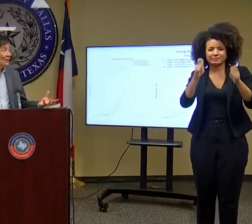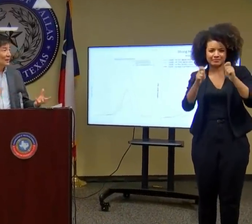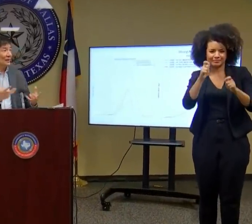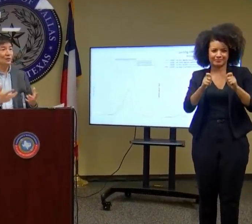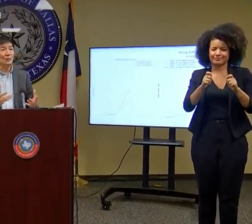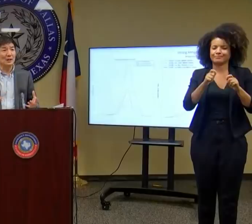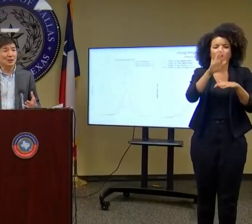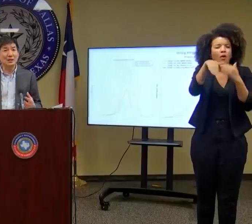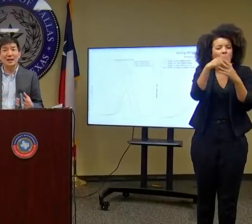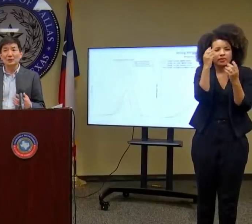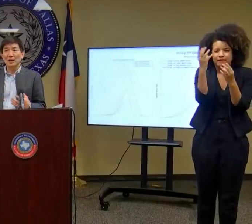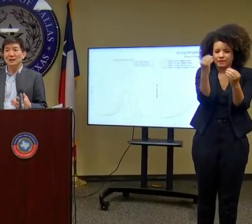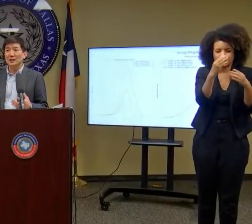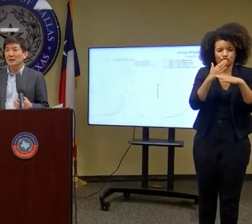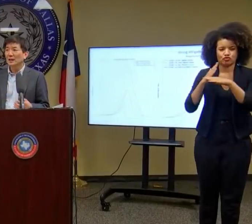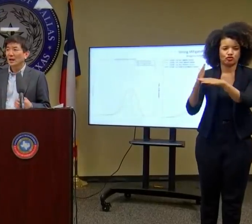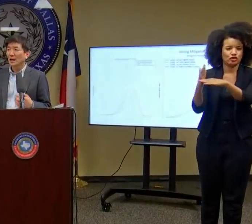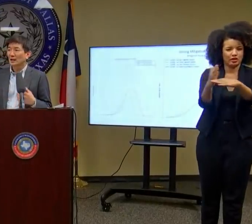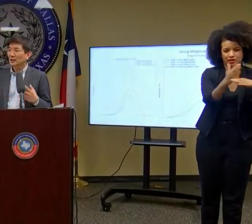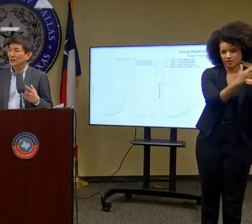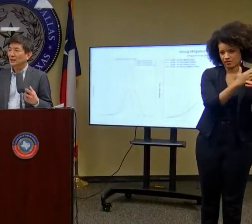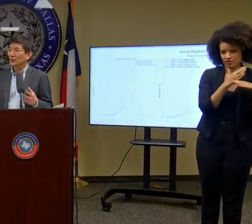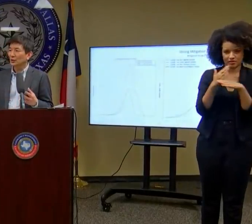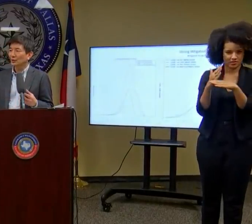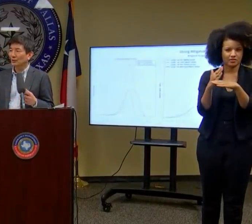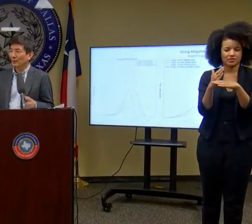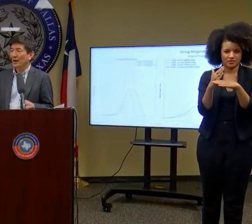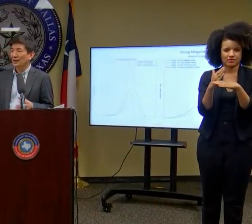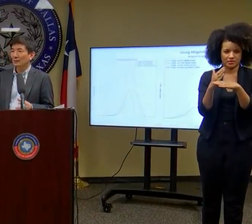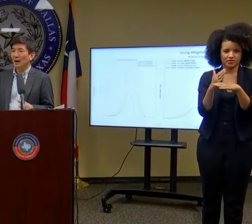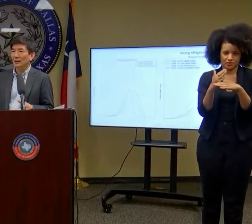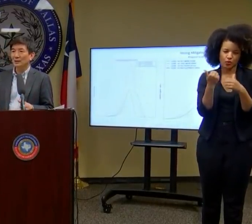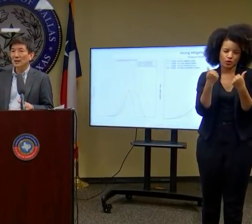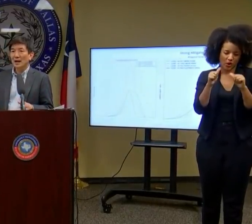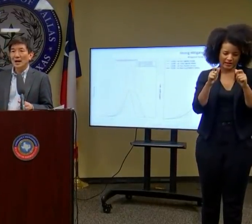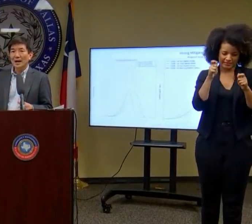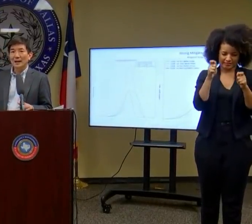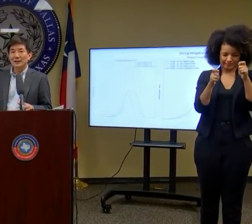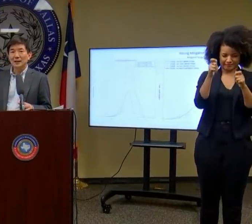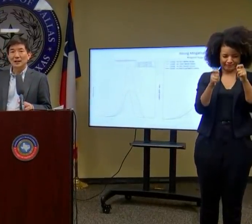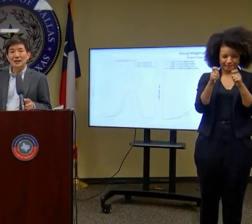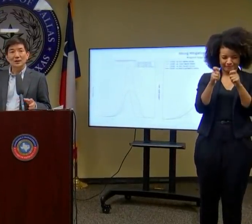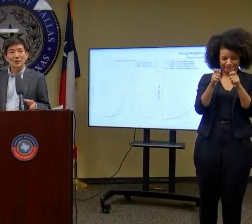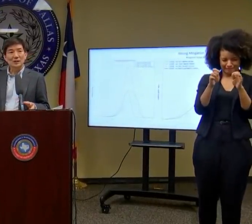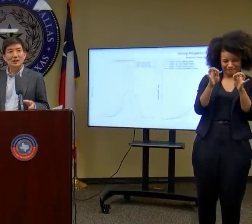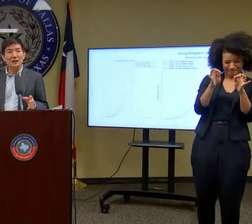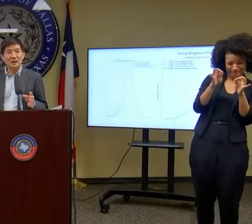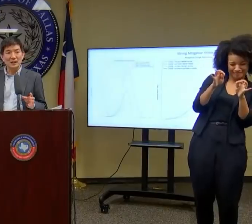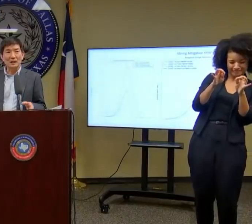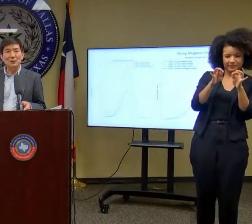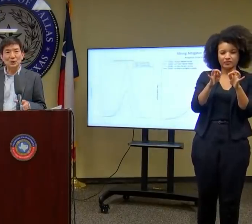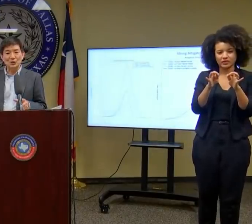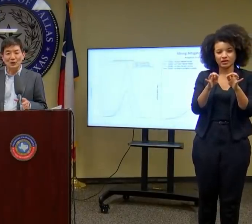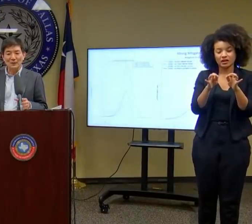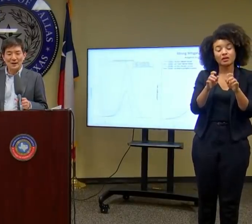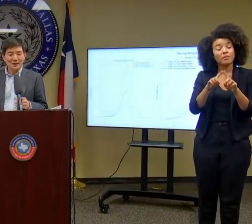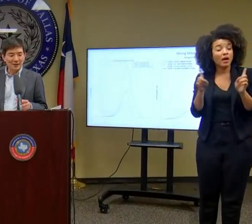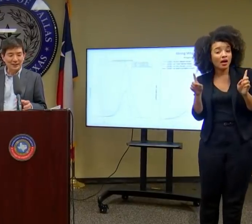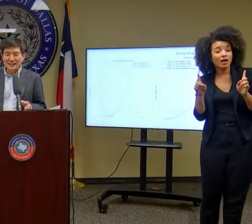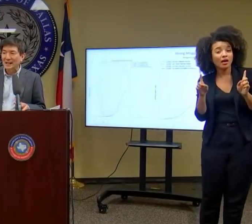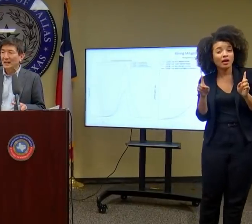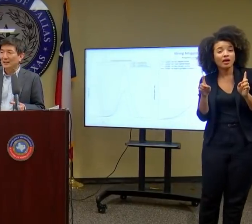researchers are sharing the information and trying to continue to refine the model. And again, there's the assumptions